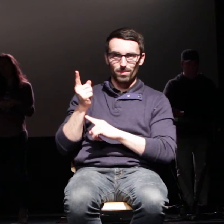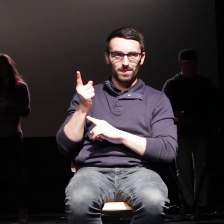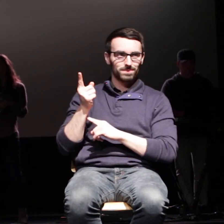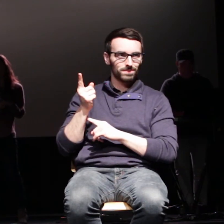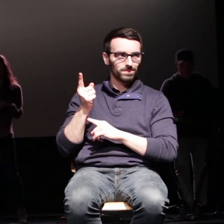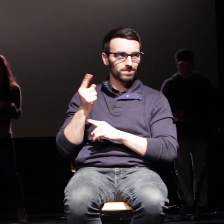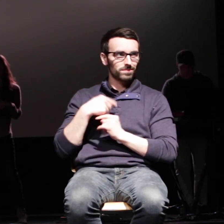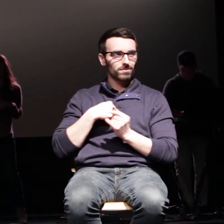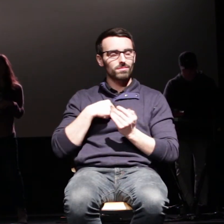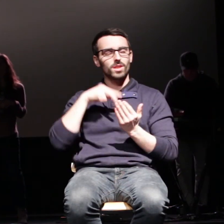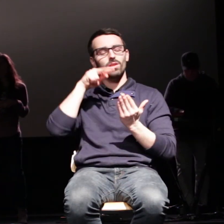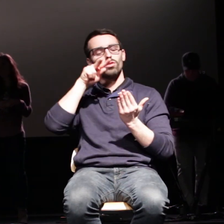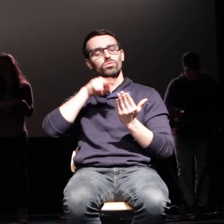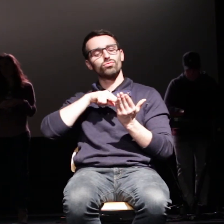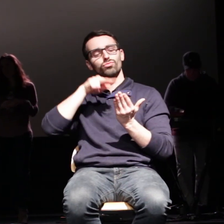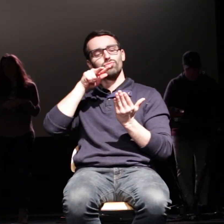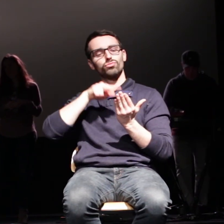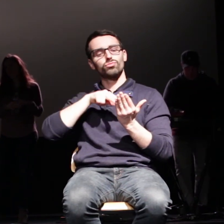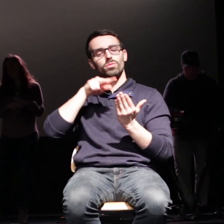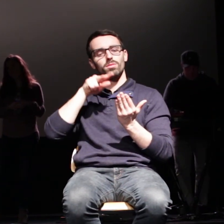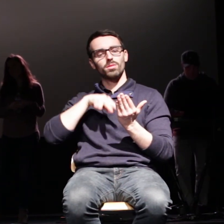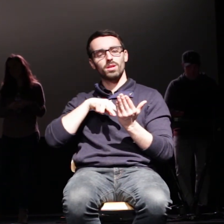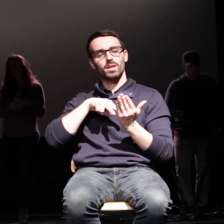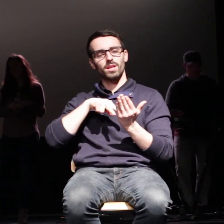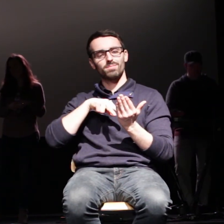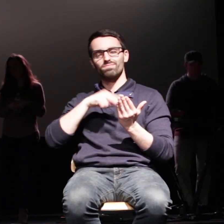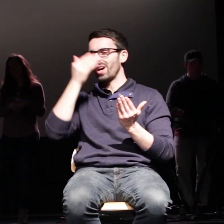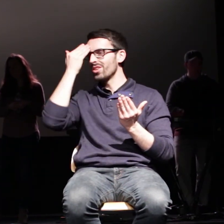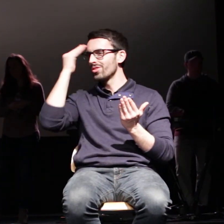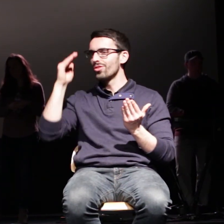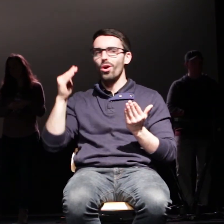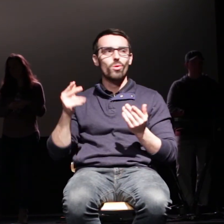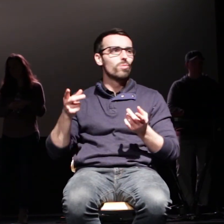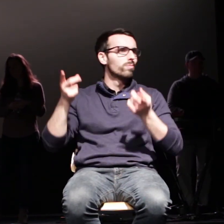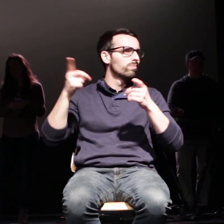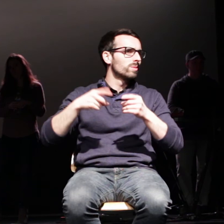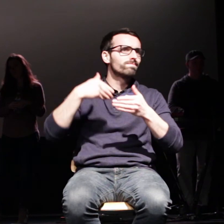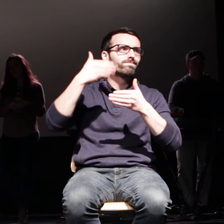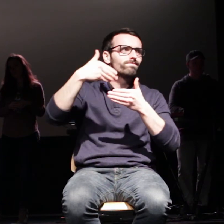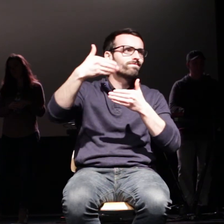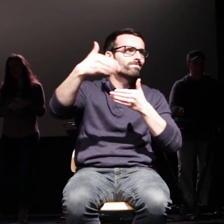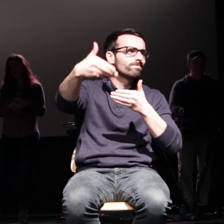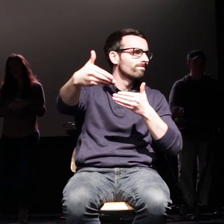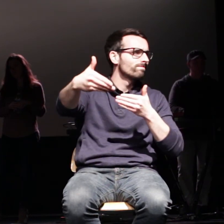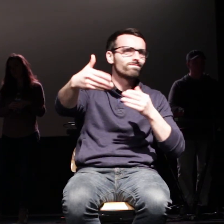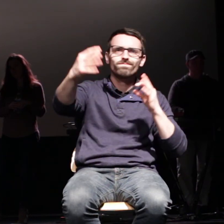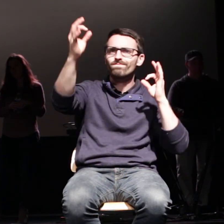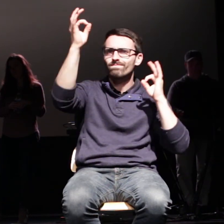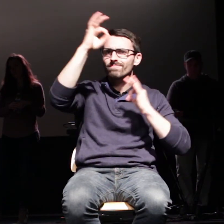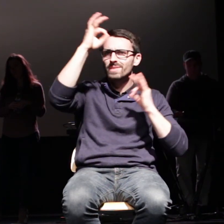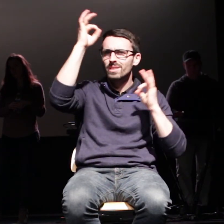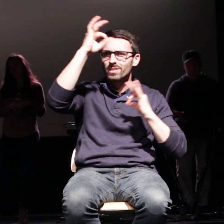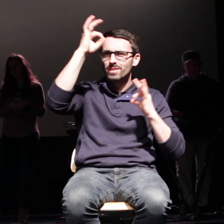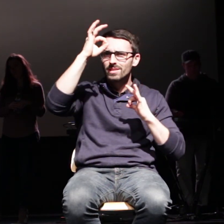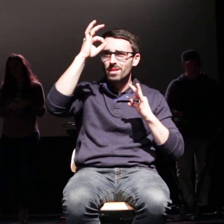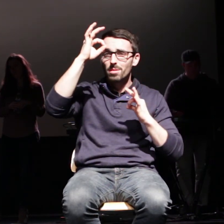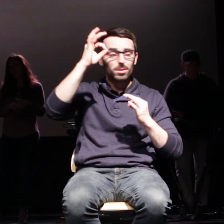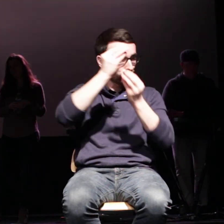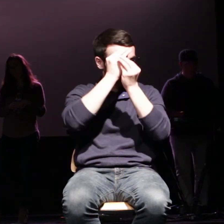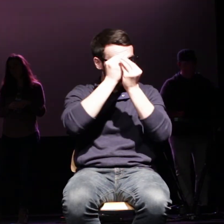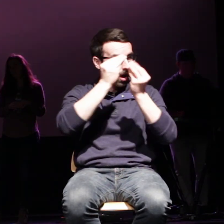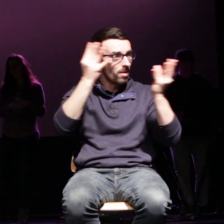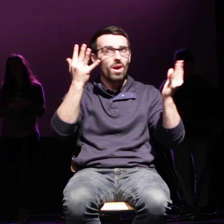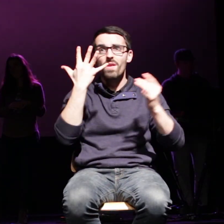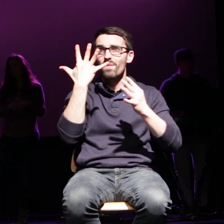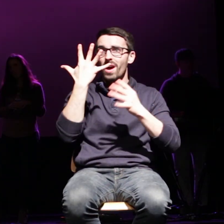And as I read them, I didn't know how things were going to turn out. It's not like I knew. And by the way, 5 years later, what I can tell you is